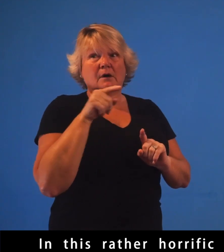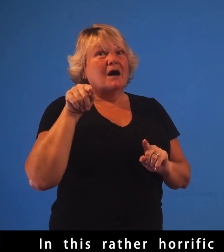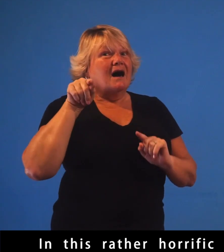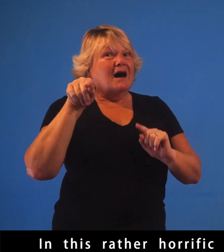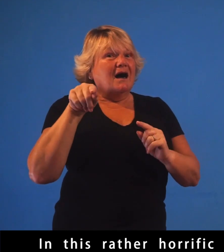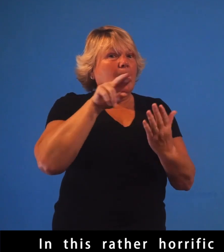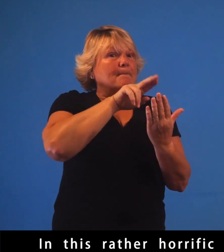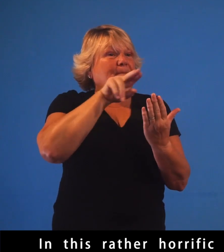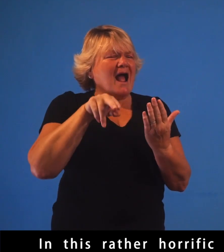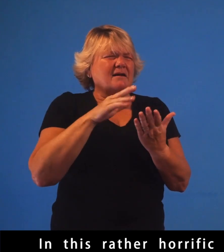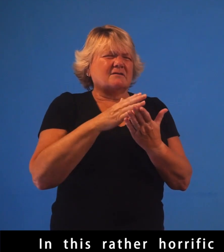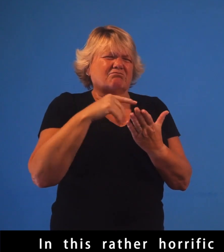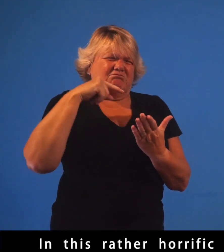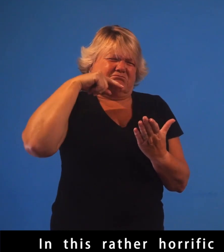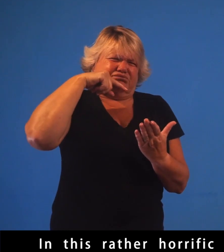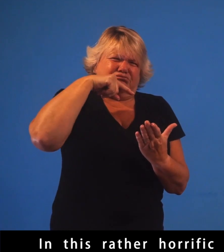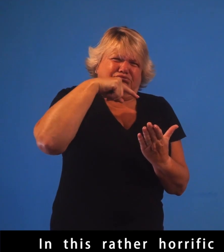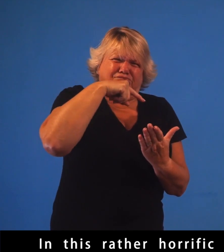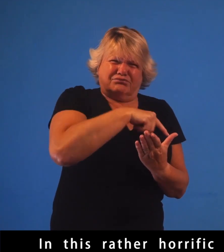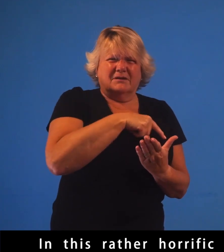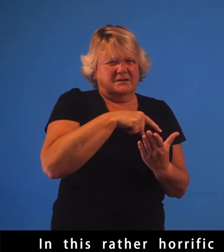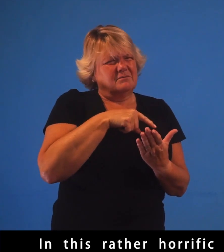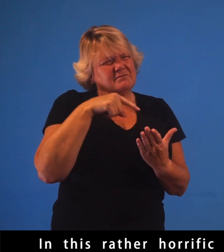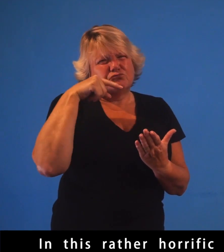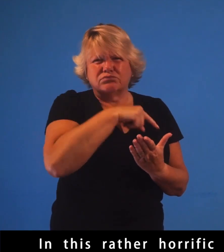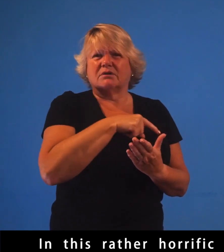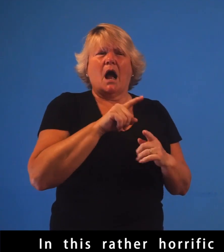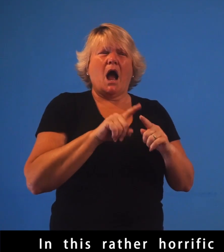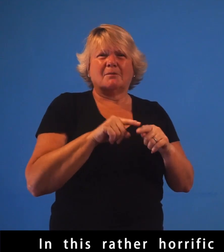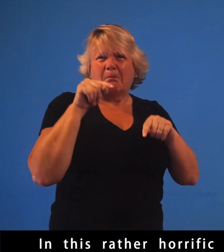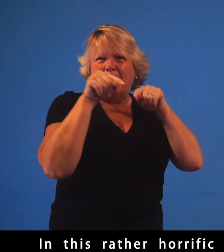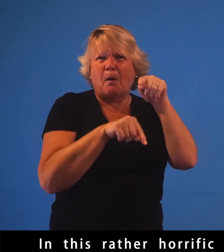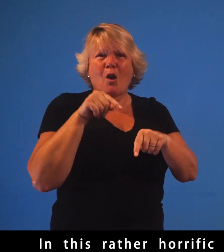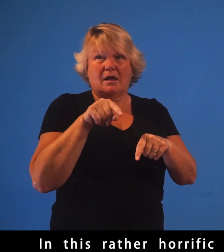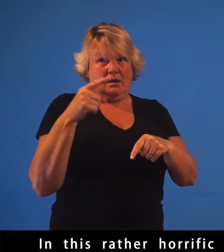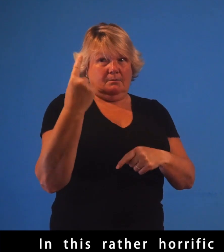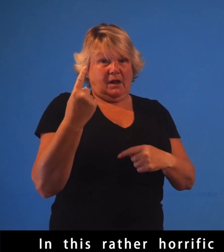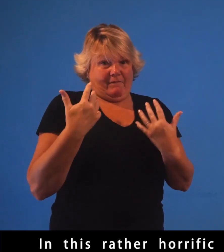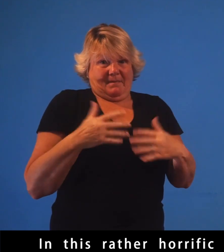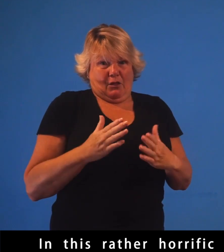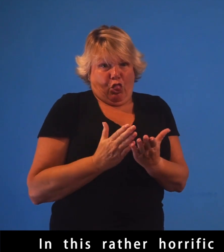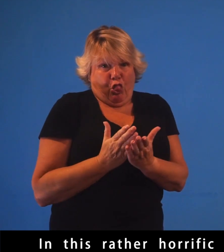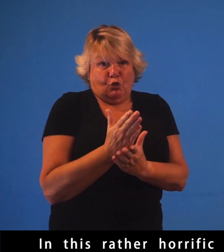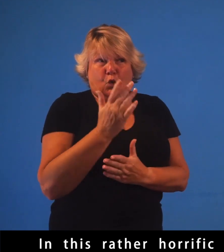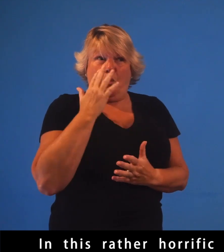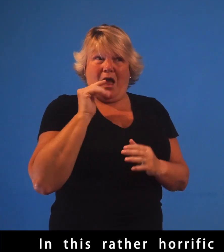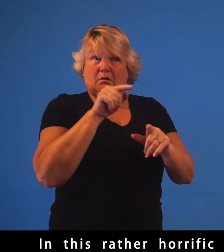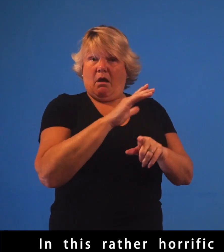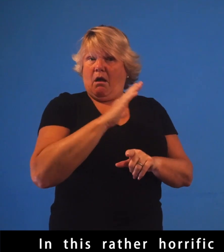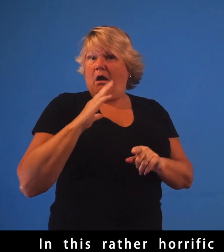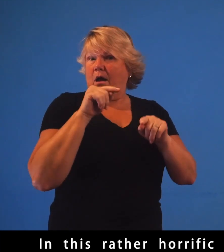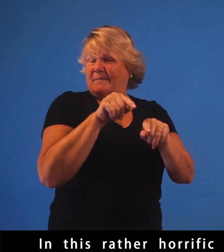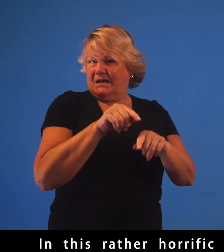In this rather horrific image, Howson portrays the brutality and bullying he experienced while in the